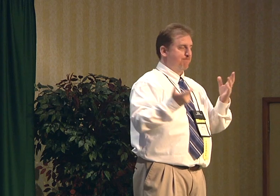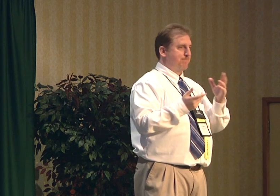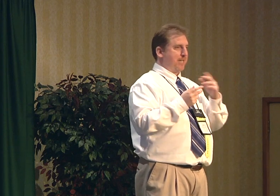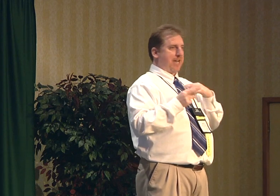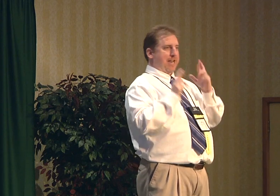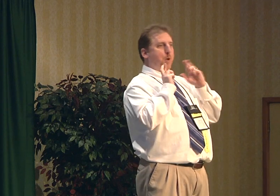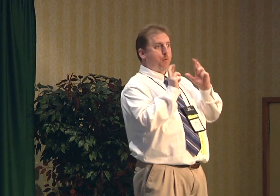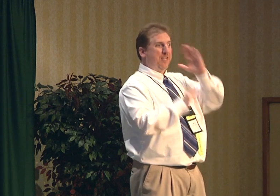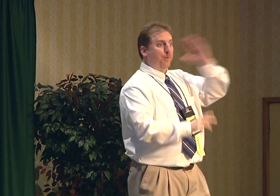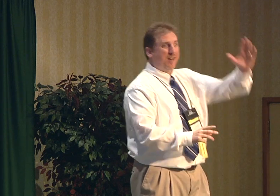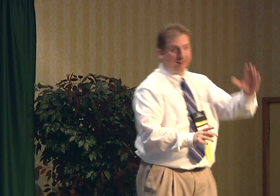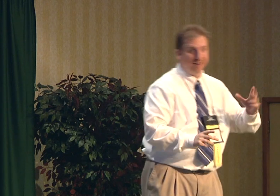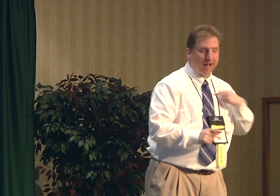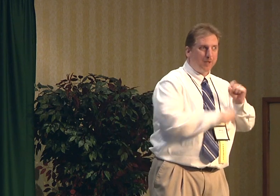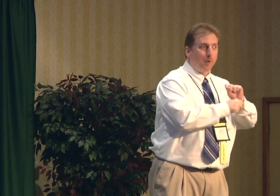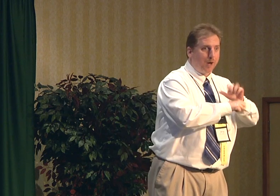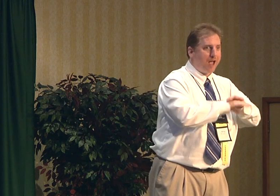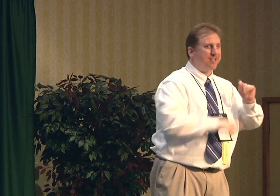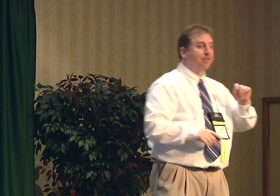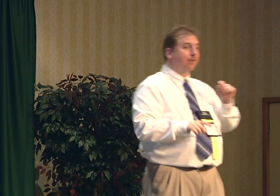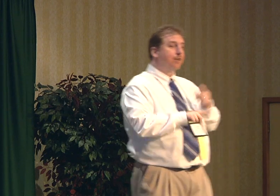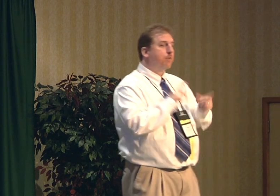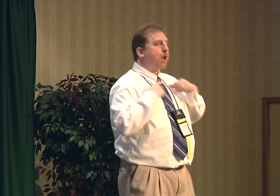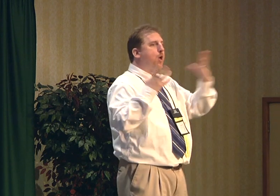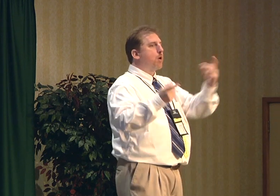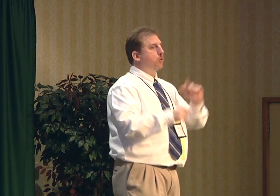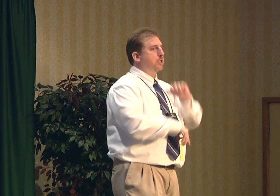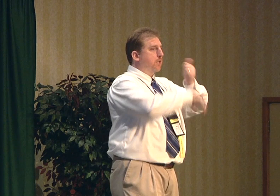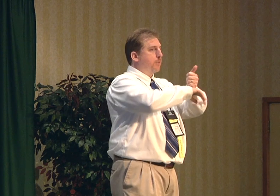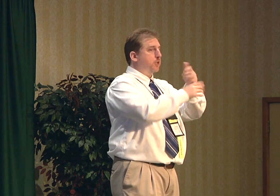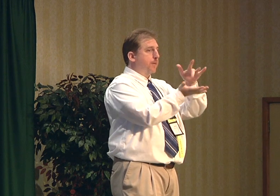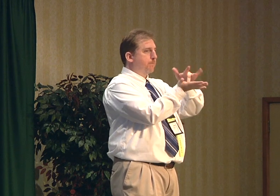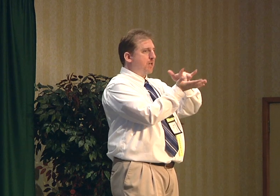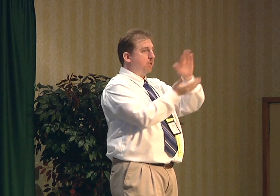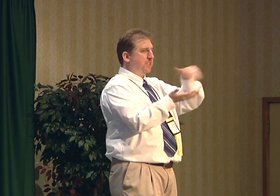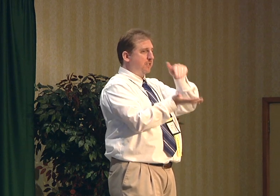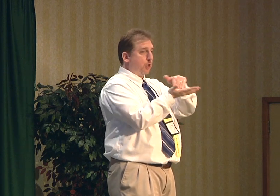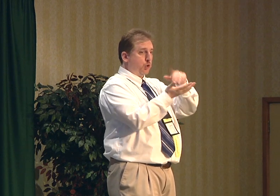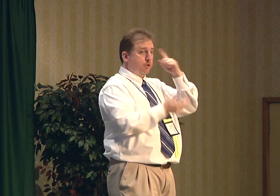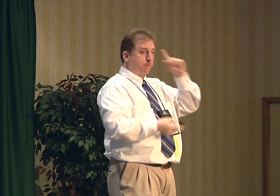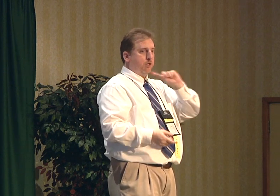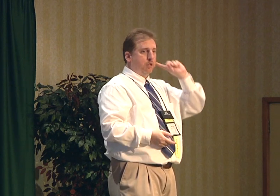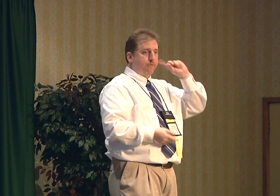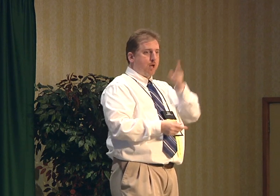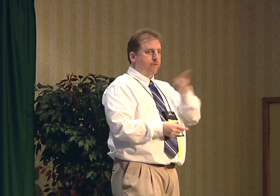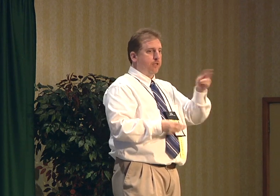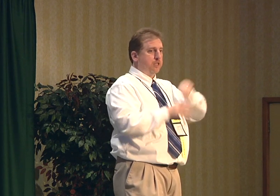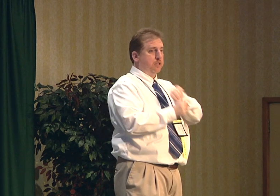And it may not be something that happens, I hope we will, we're working on it, but we want to establish a medical center for deaf and